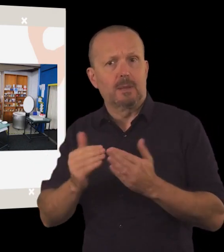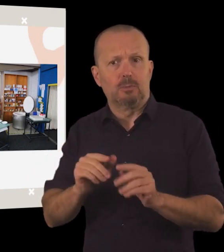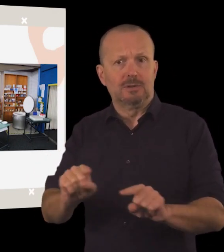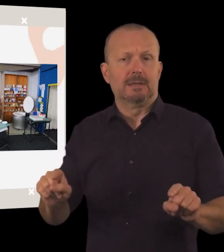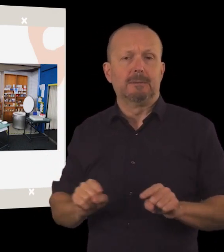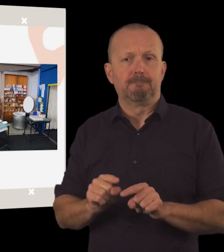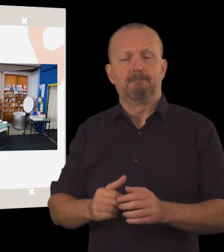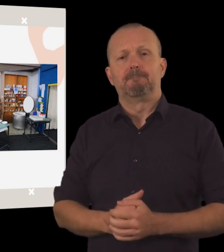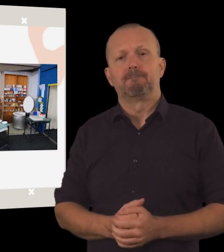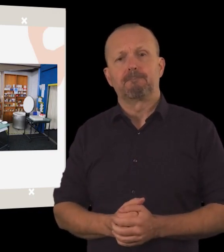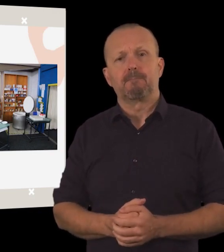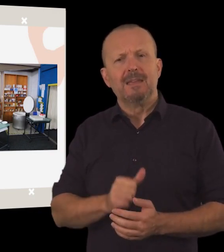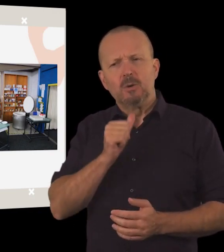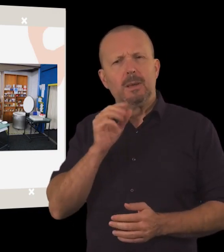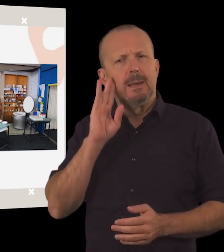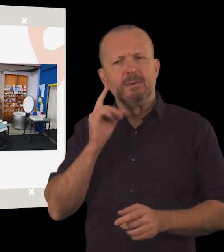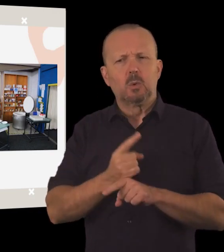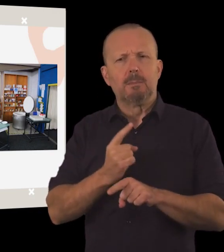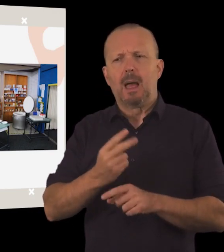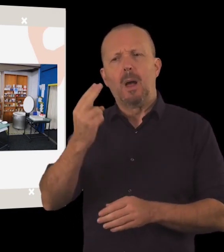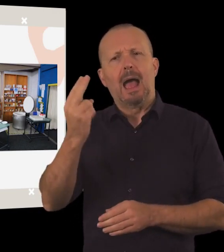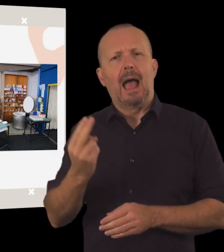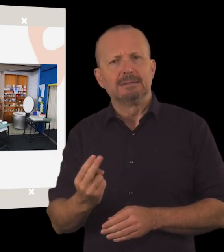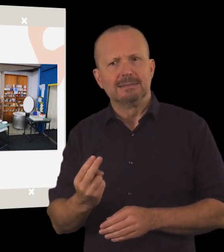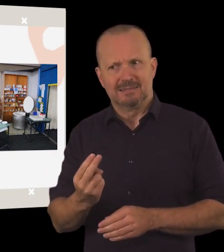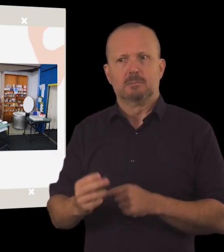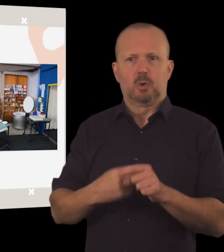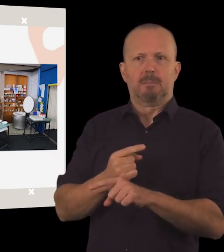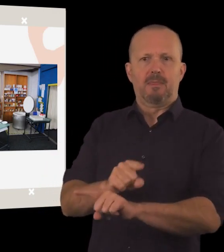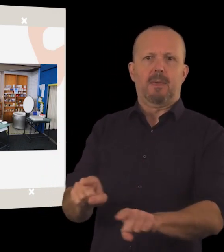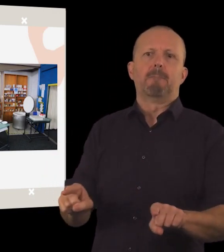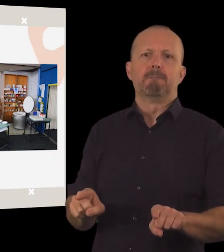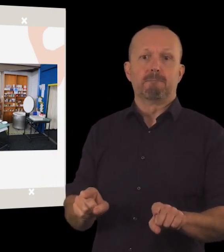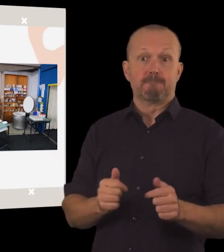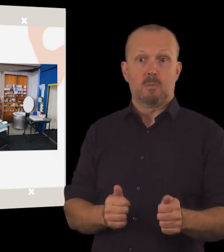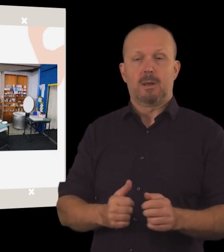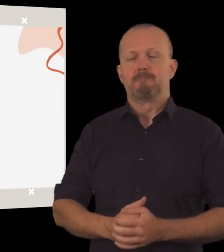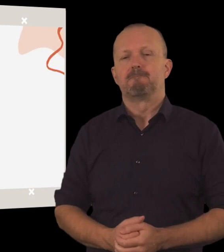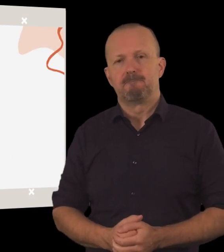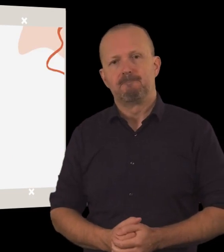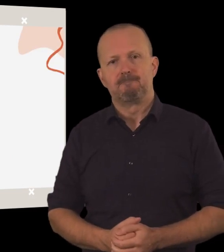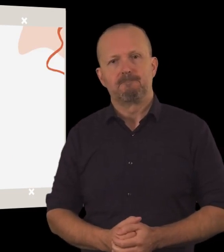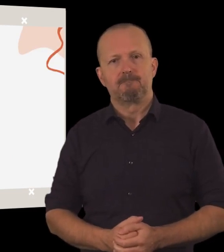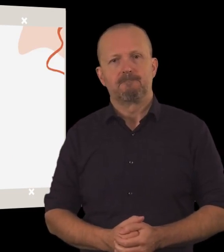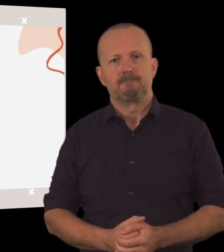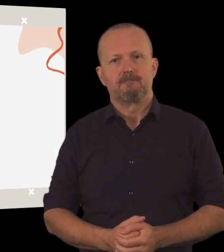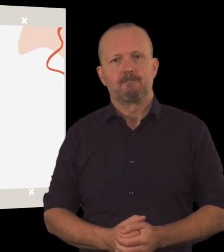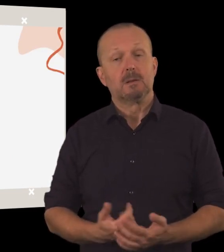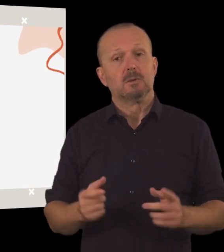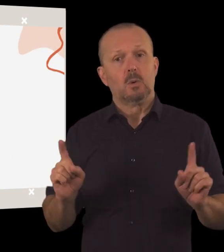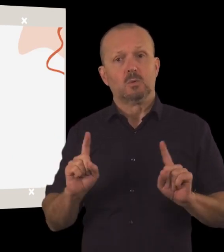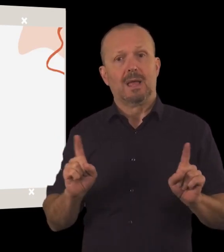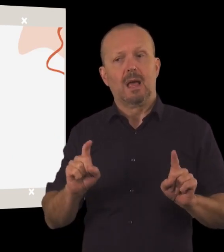in the community. If you hear me talking about artists throughout this presentation, that's who I am referring to.